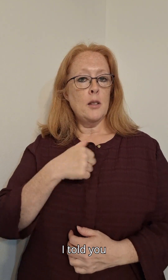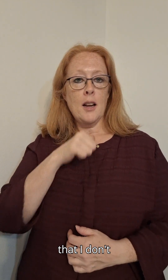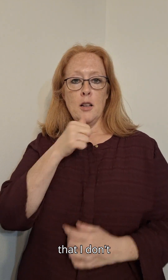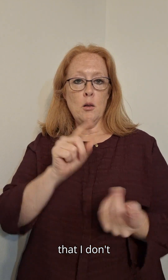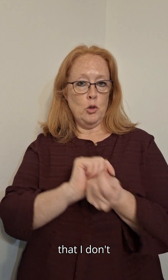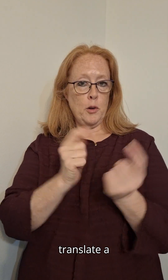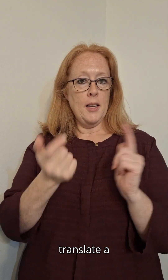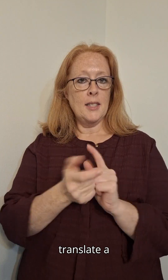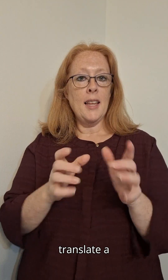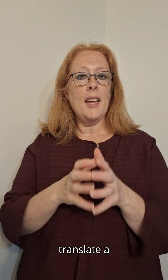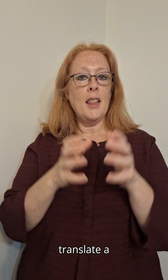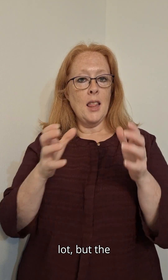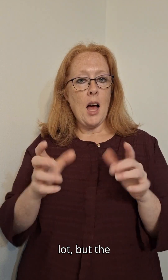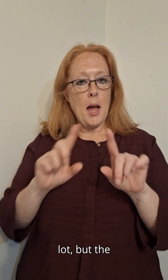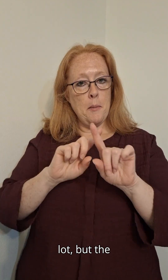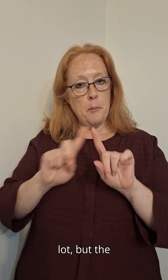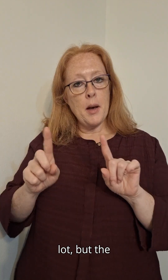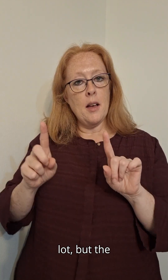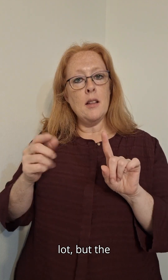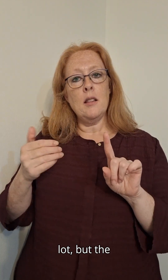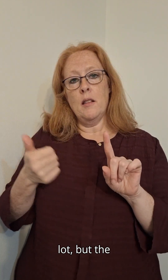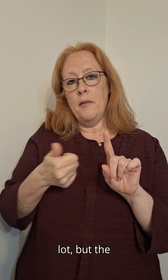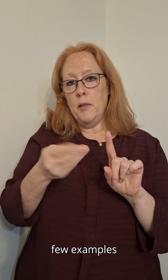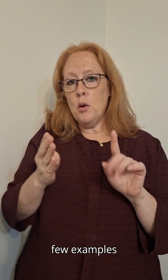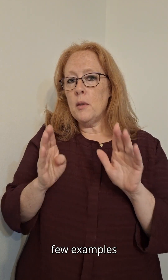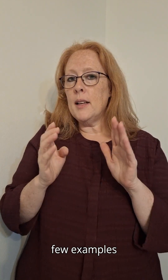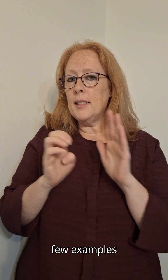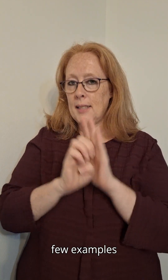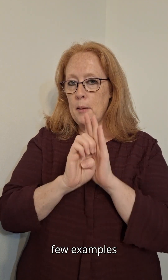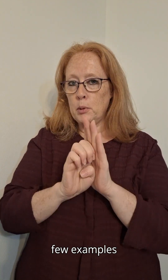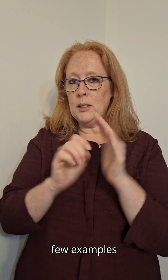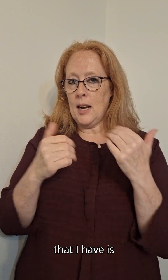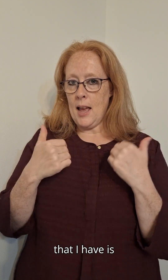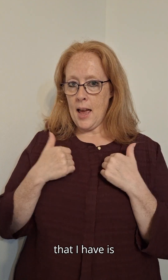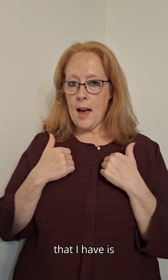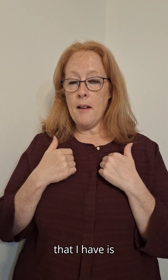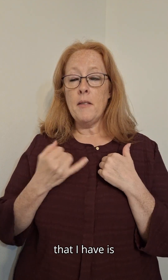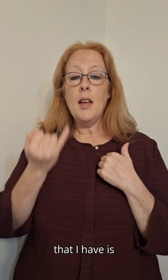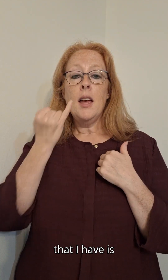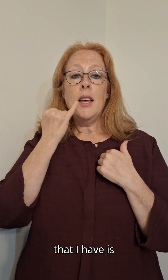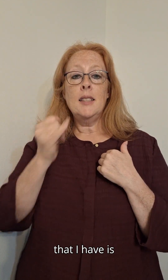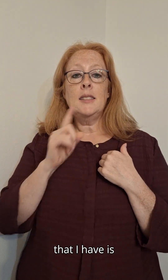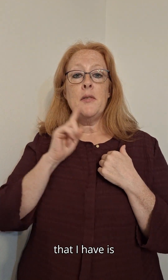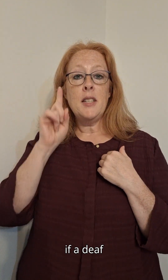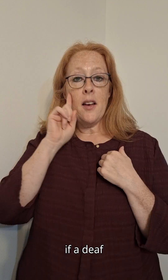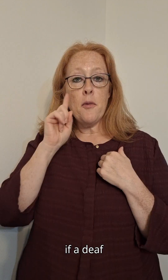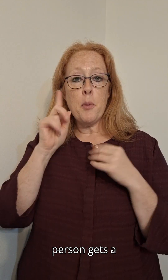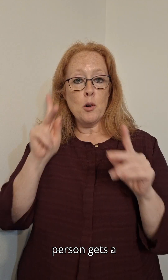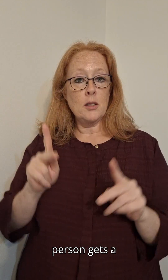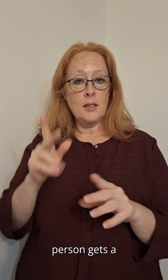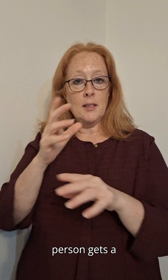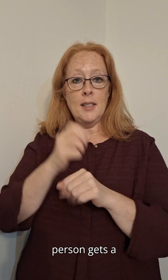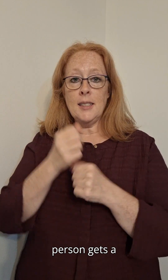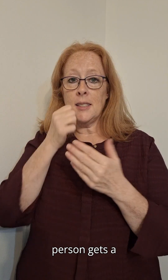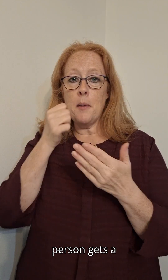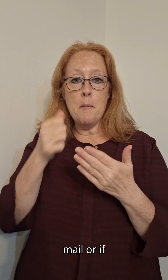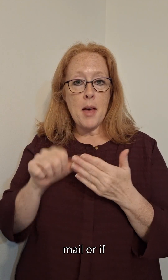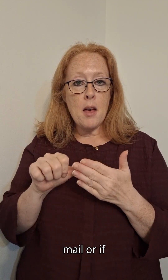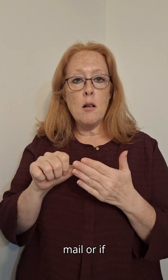that I don't translate a lot, but the few examples that I have is if a deaf person gets a